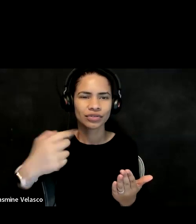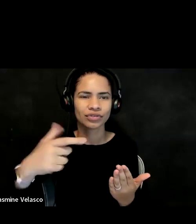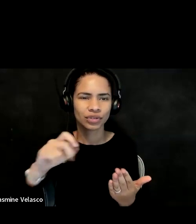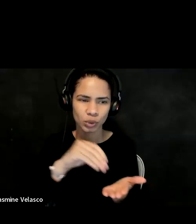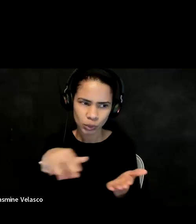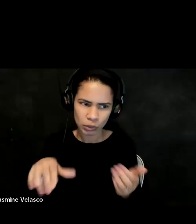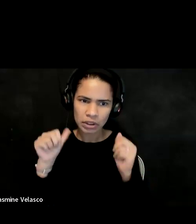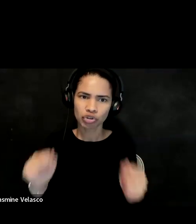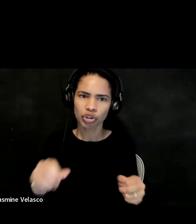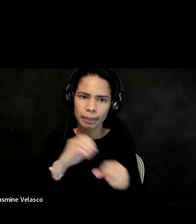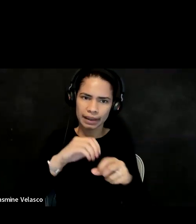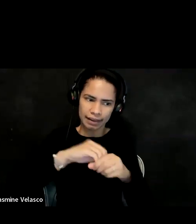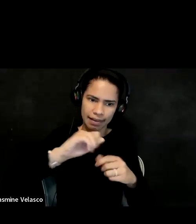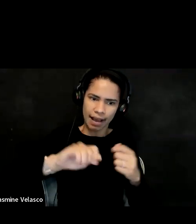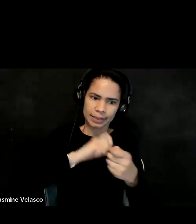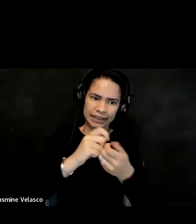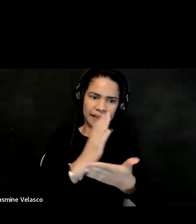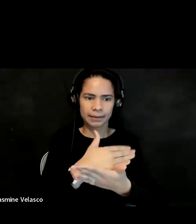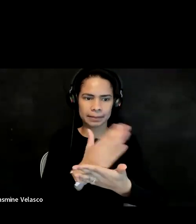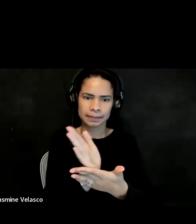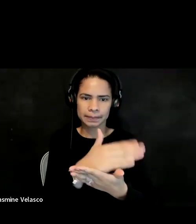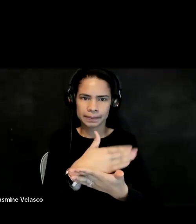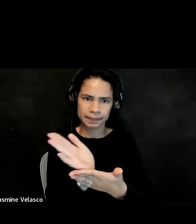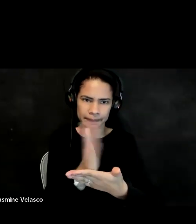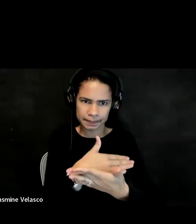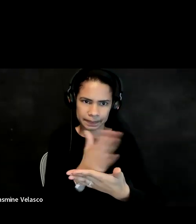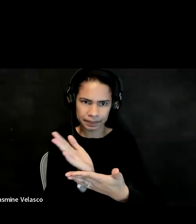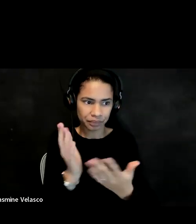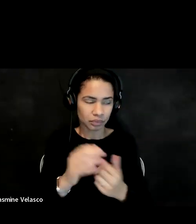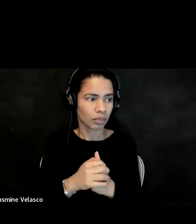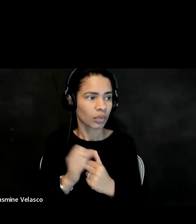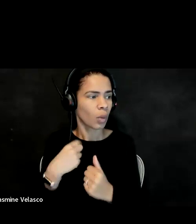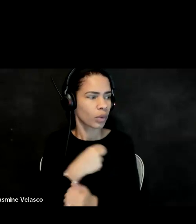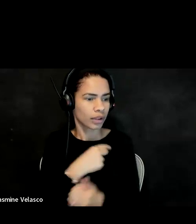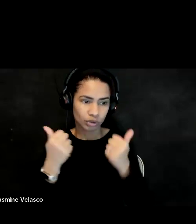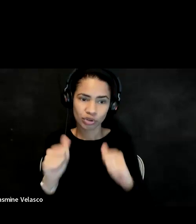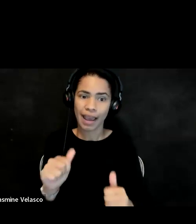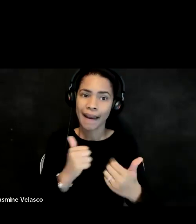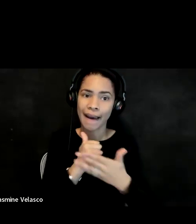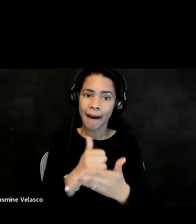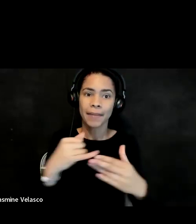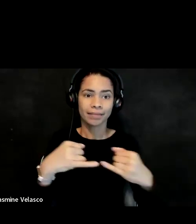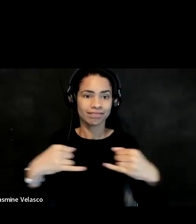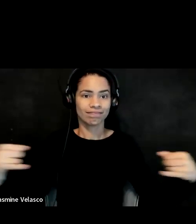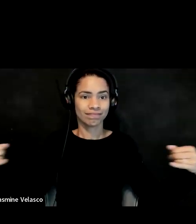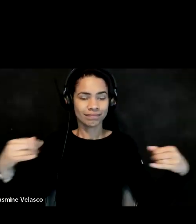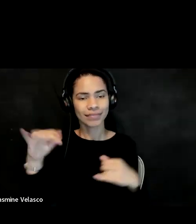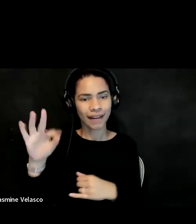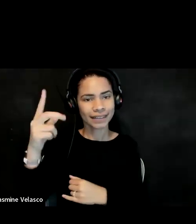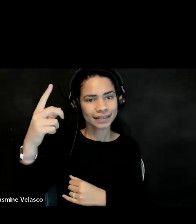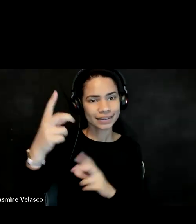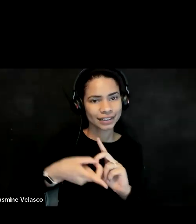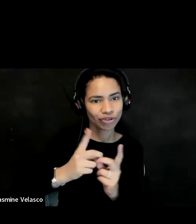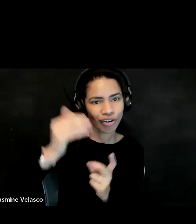be at any given point, right? And so we try to move students along the spectrum of digital knowledge, right?